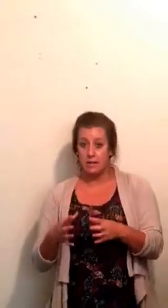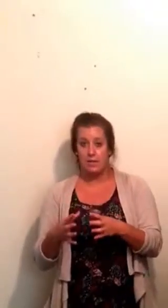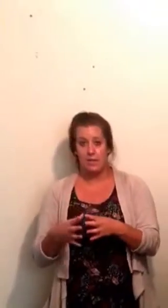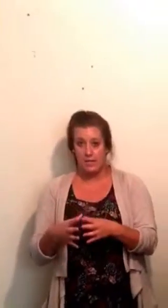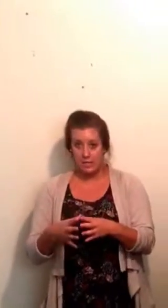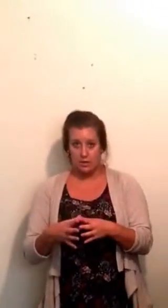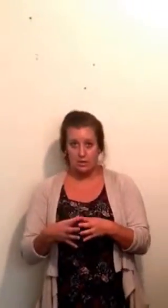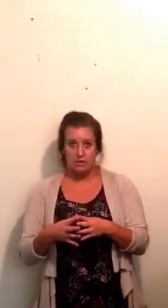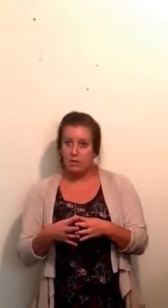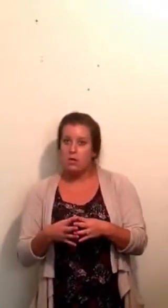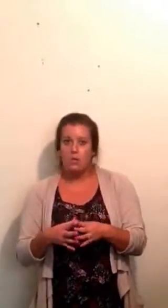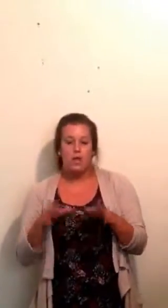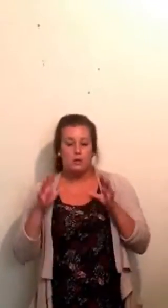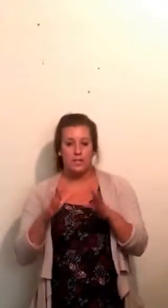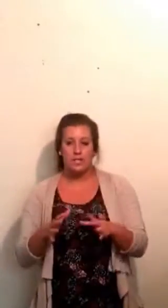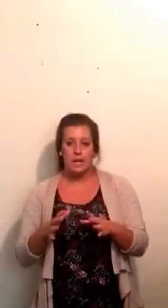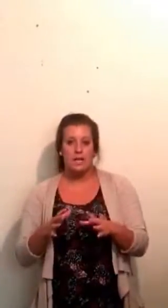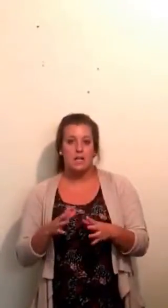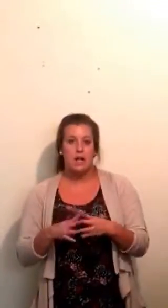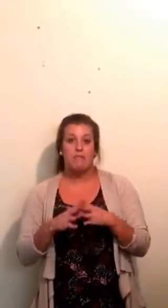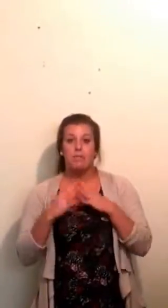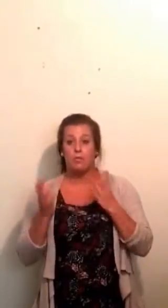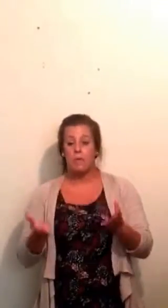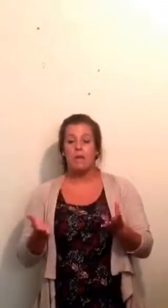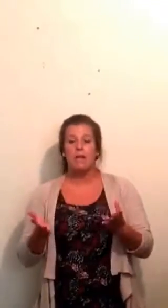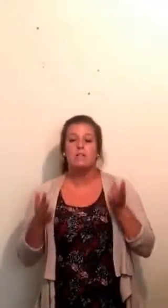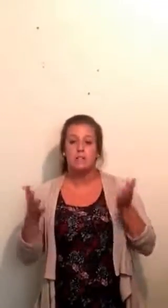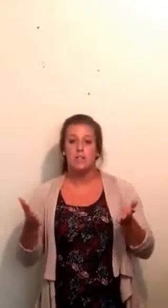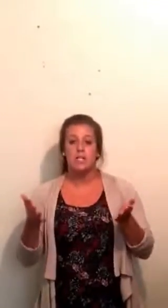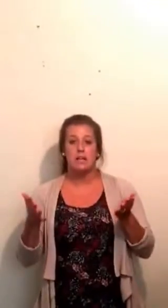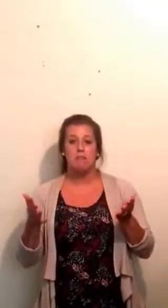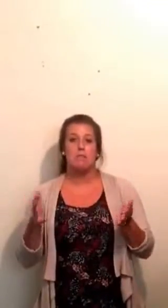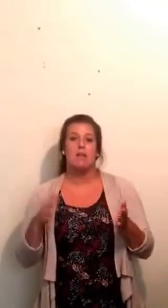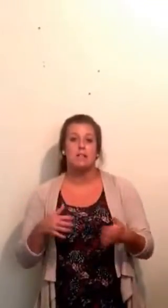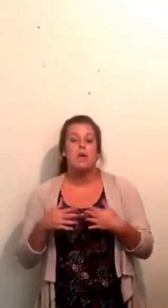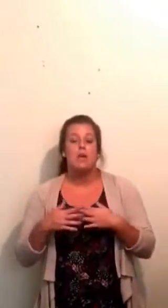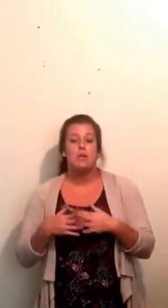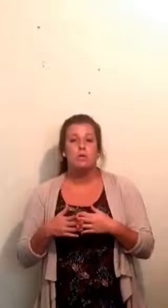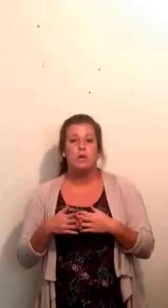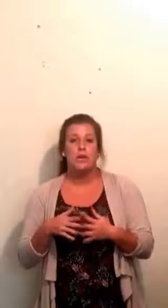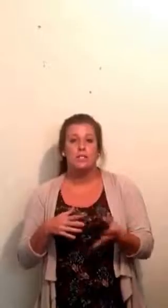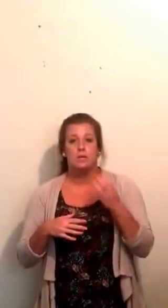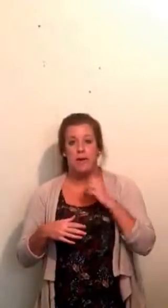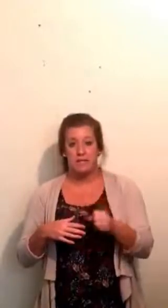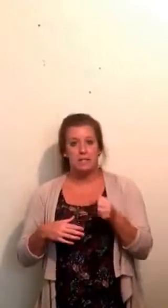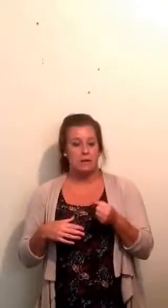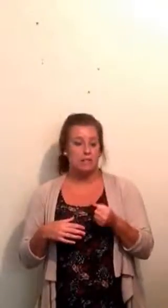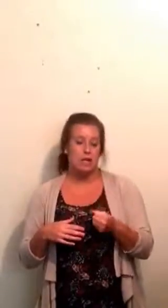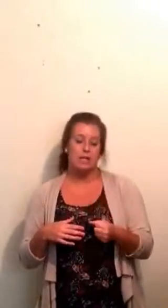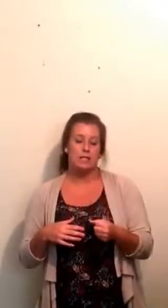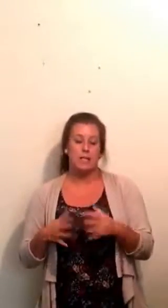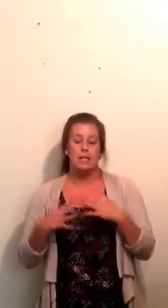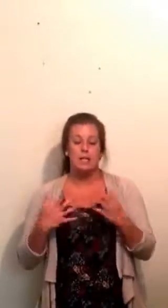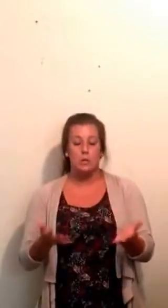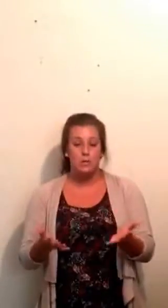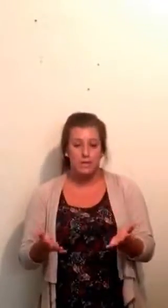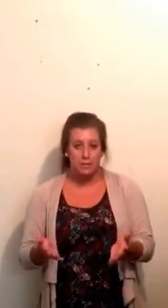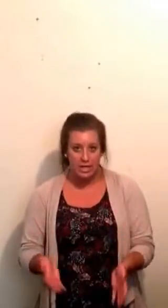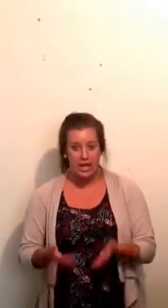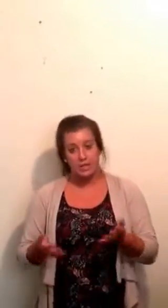third year teachers. Okay, you'll be sitting and you'll have 3 minutes. During that 3 minutes, you are going to pass around a talking stick, and you will be simply answering